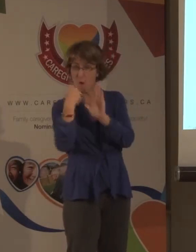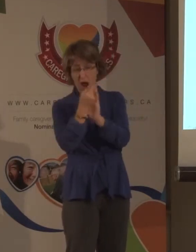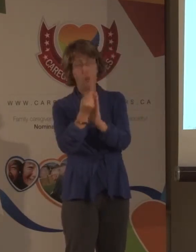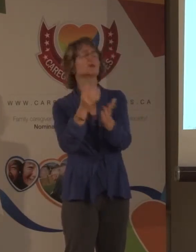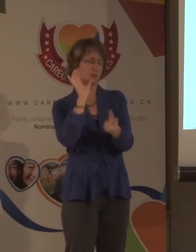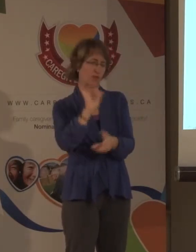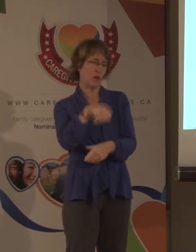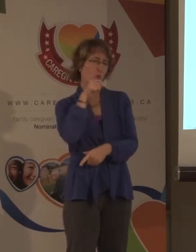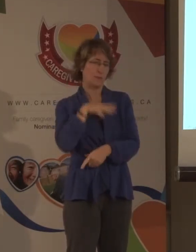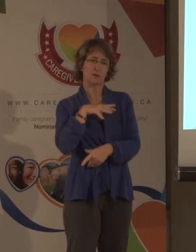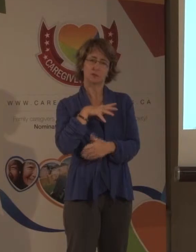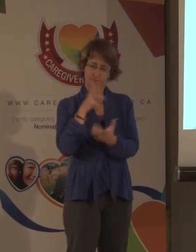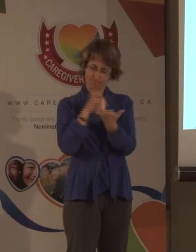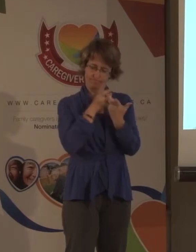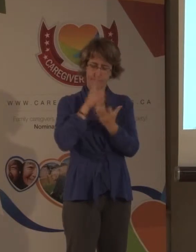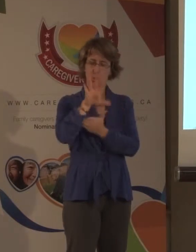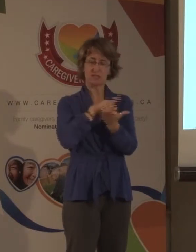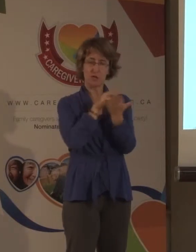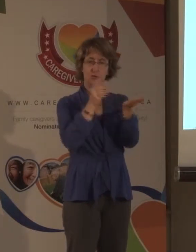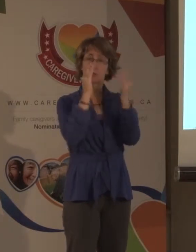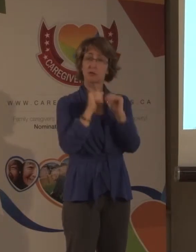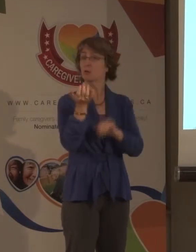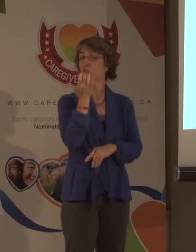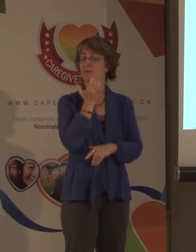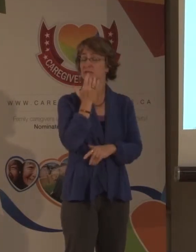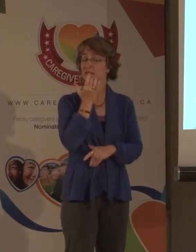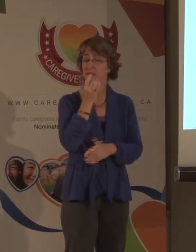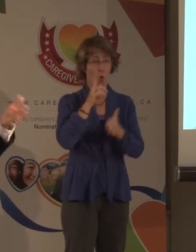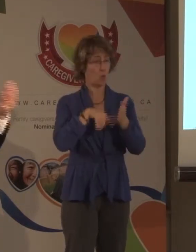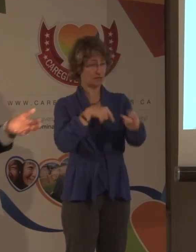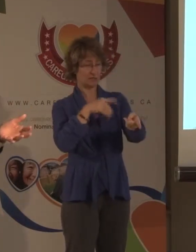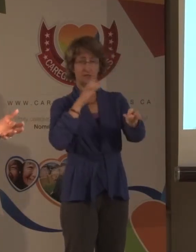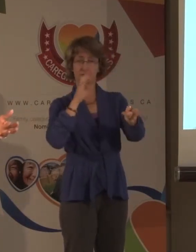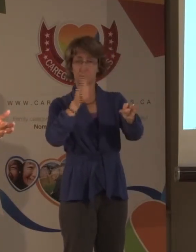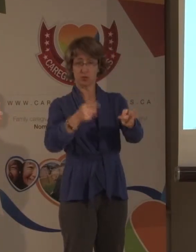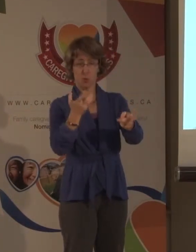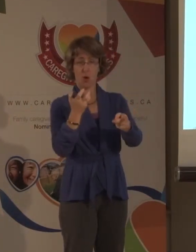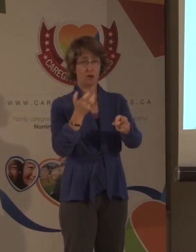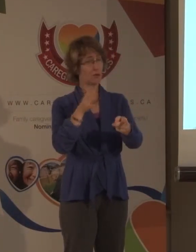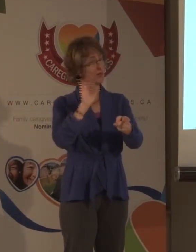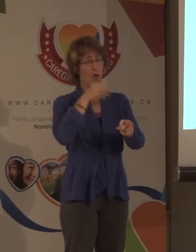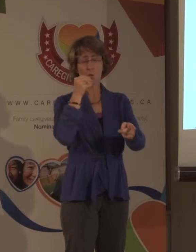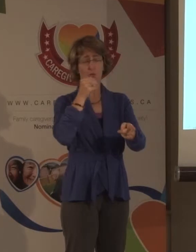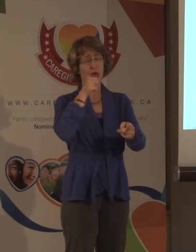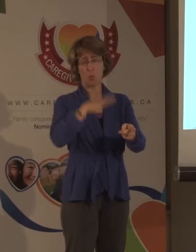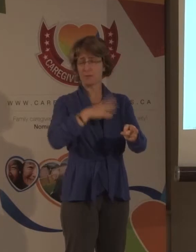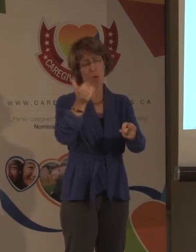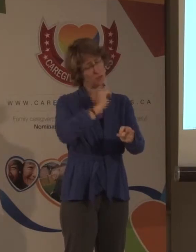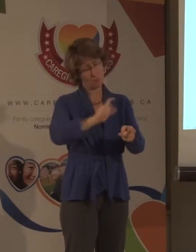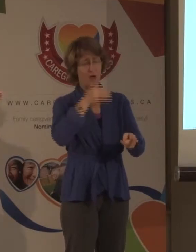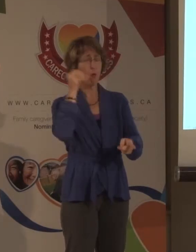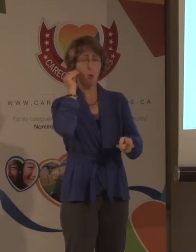have to work around all her needs. Preferences: what does she want? She wants to come home. More than anything, she wanted to come